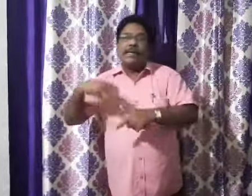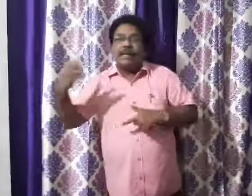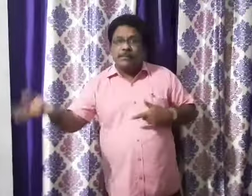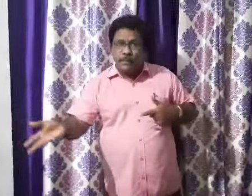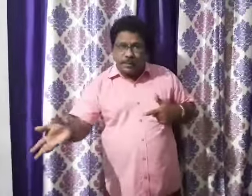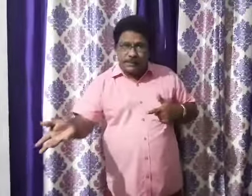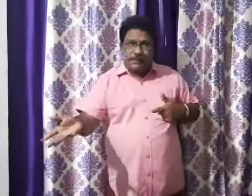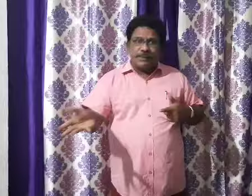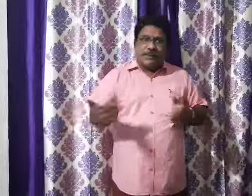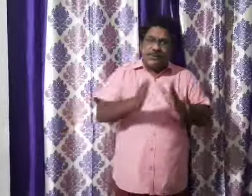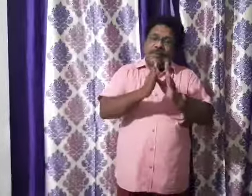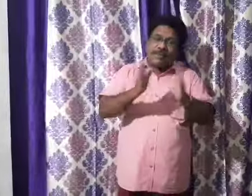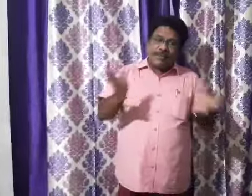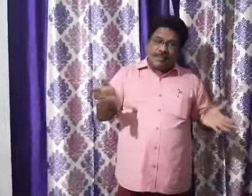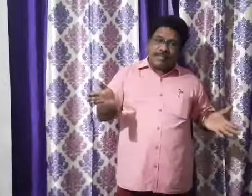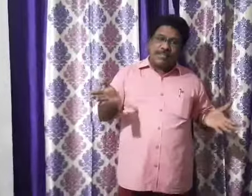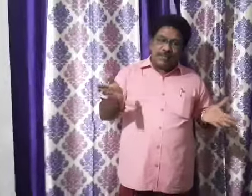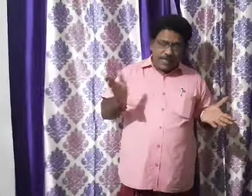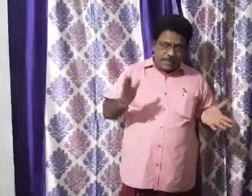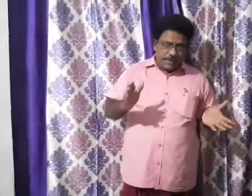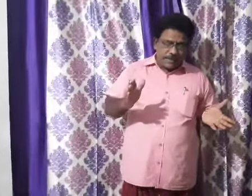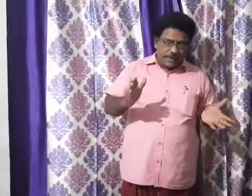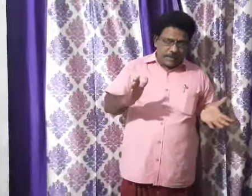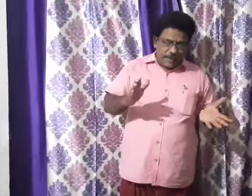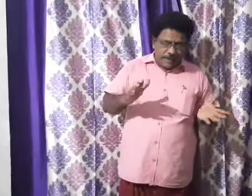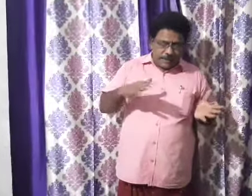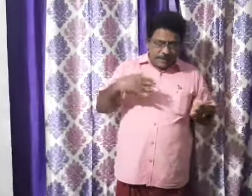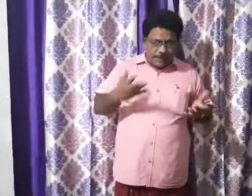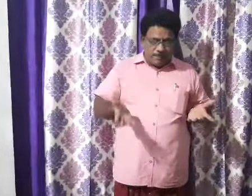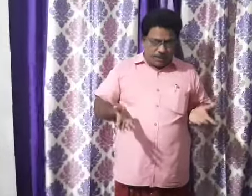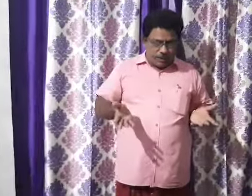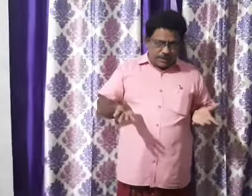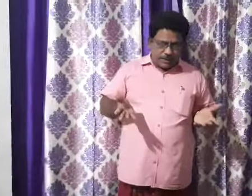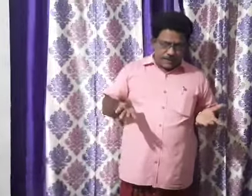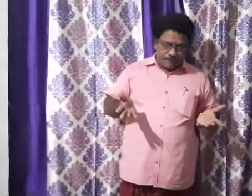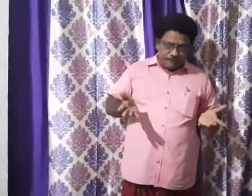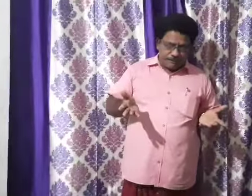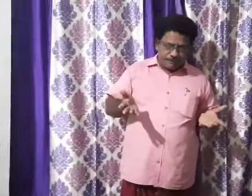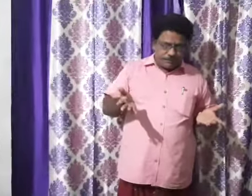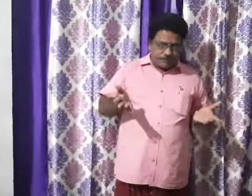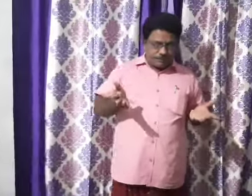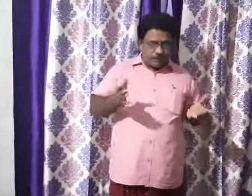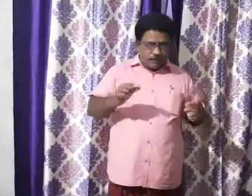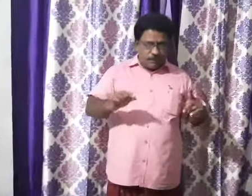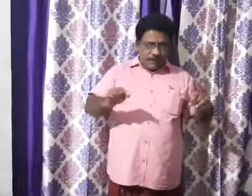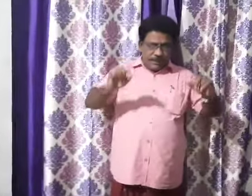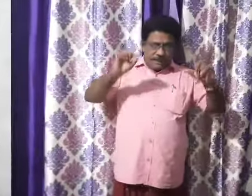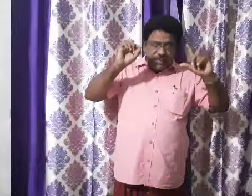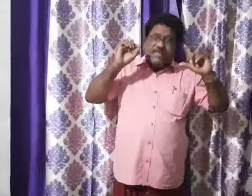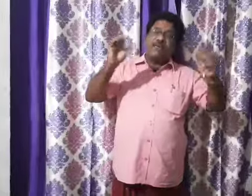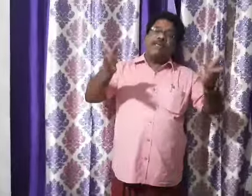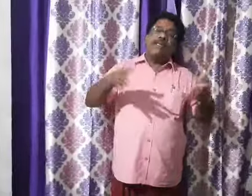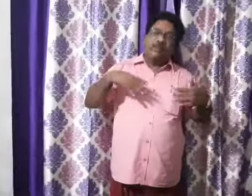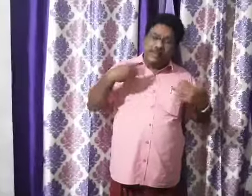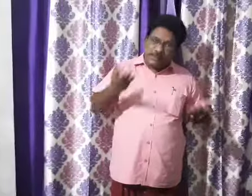are unemployed. So this situation is known as underemployment. Okay, each one is doing some